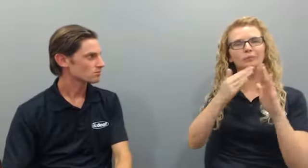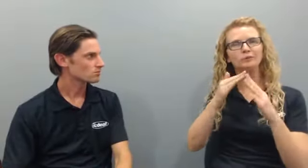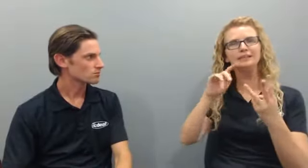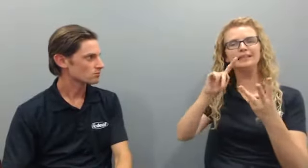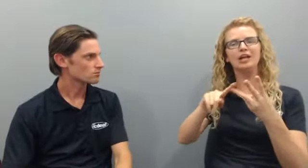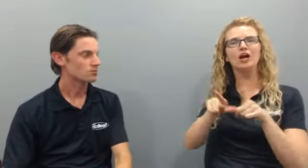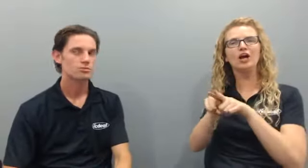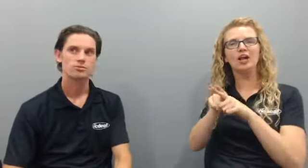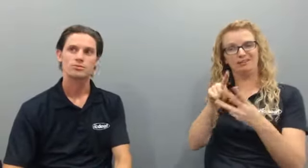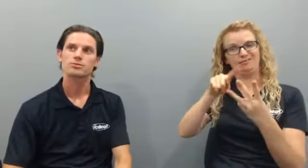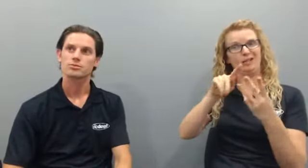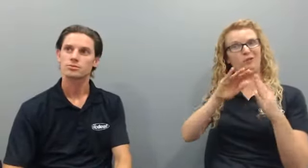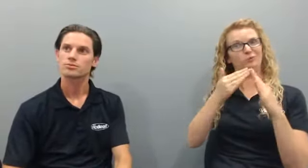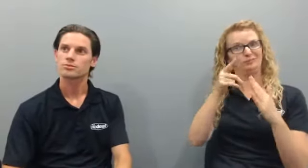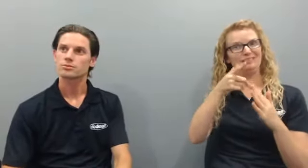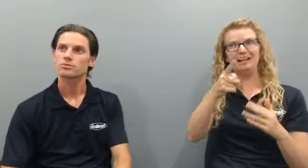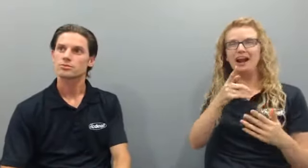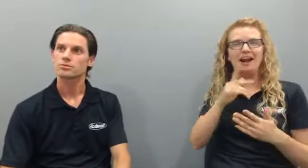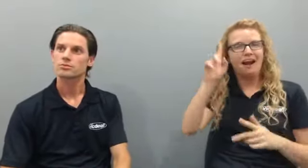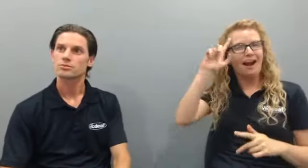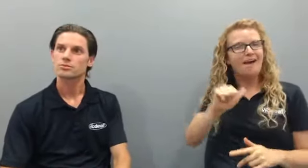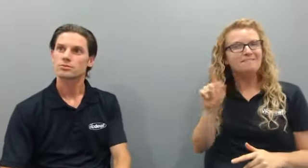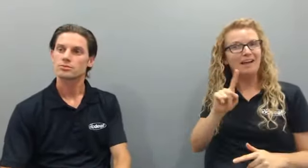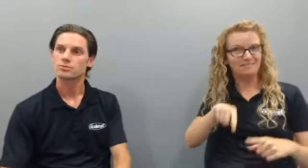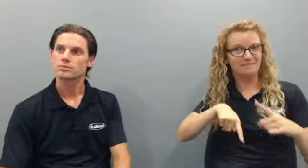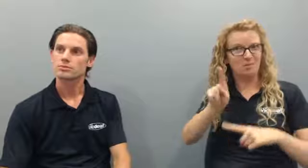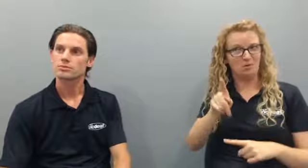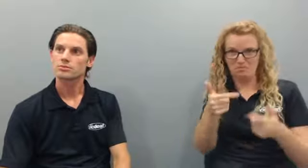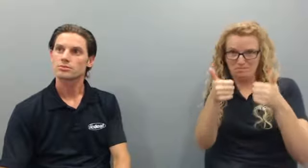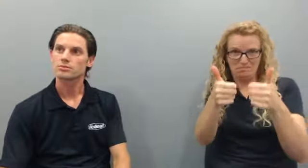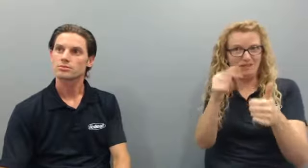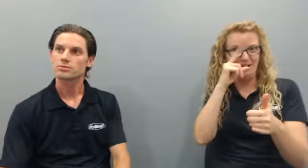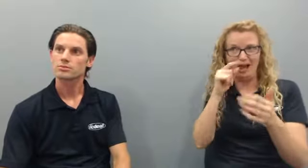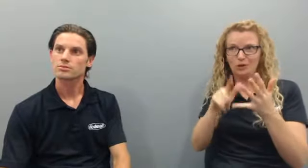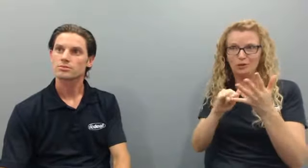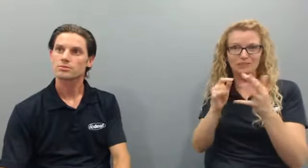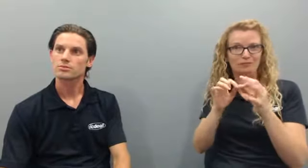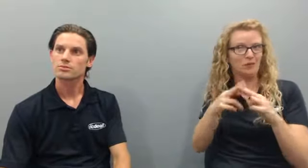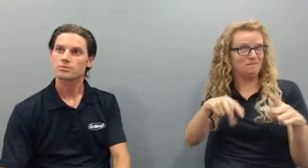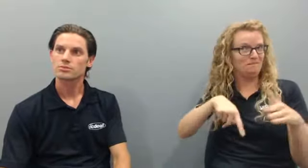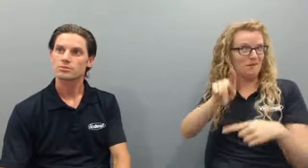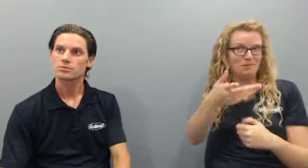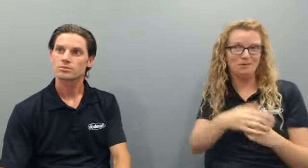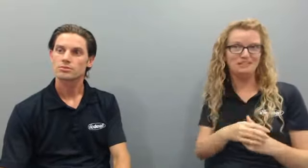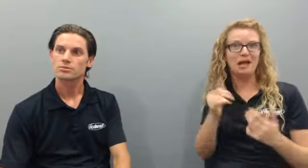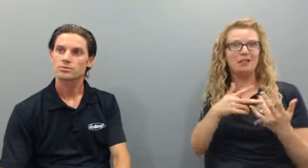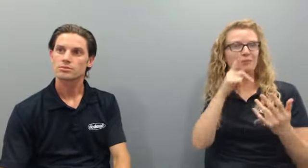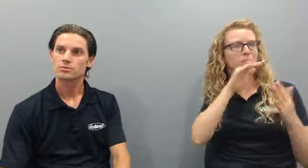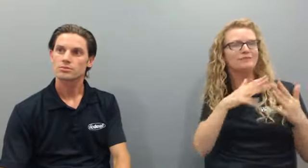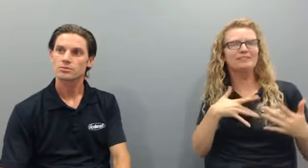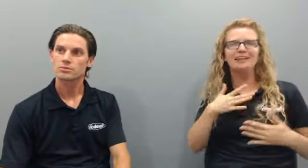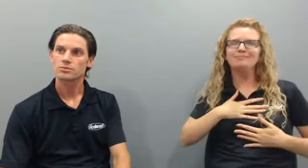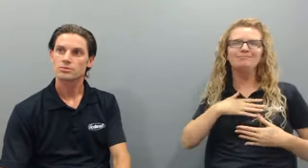we said before, there's medical, community and learning, education, and that fits very well in the community category. Some